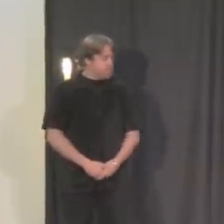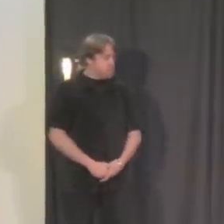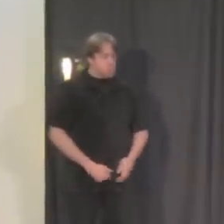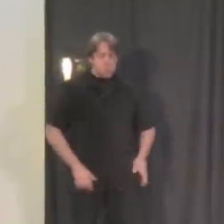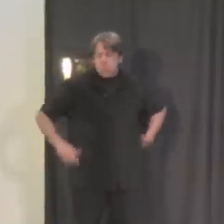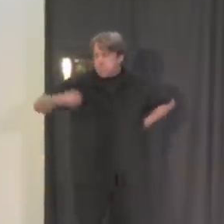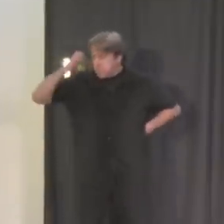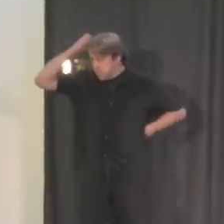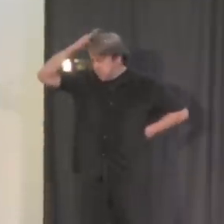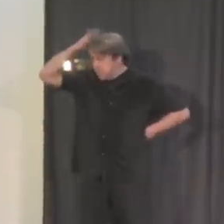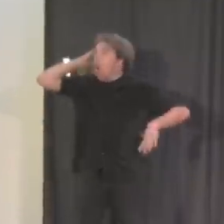my